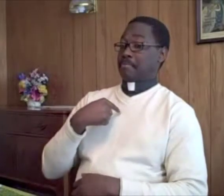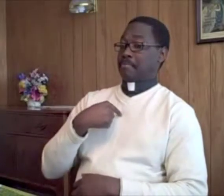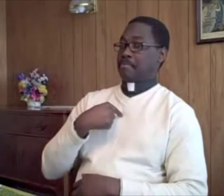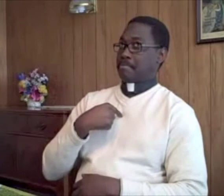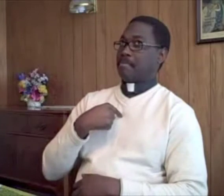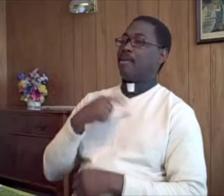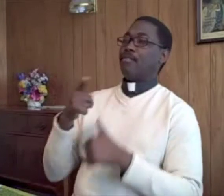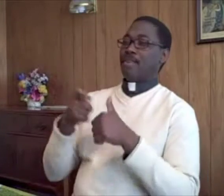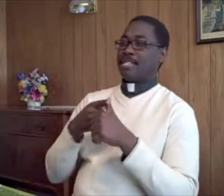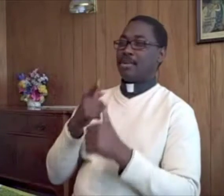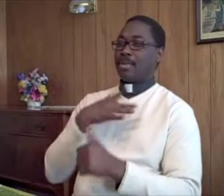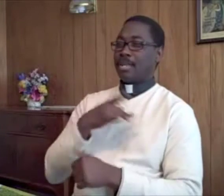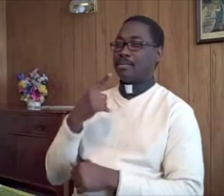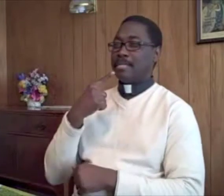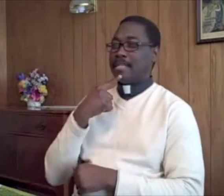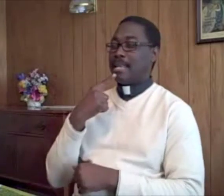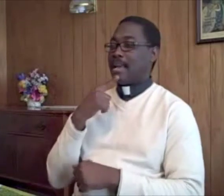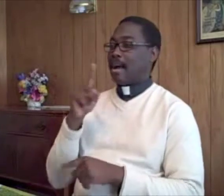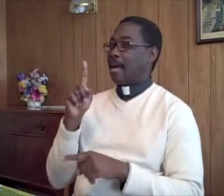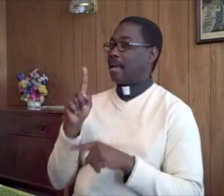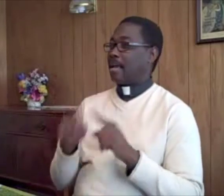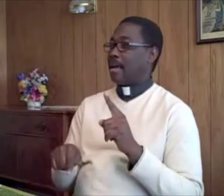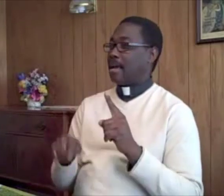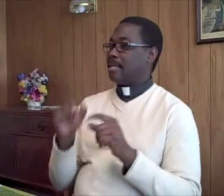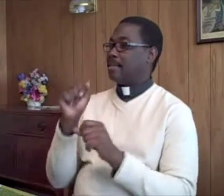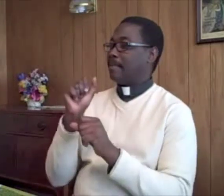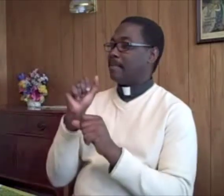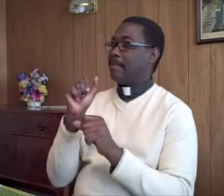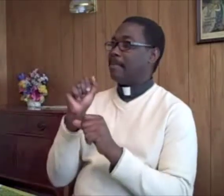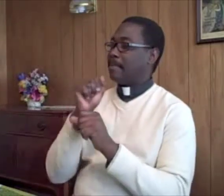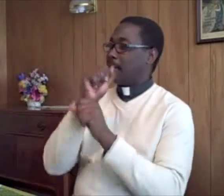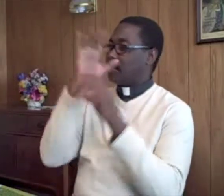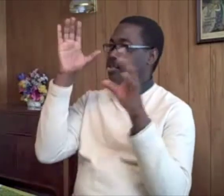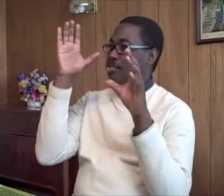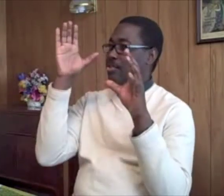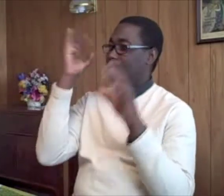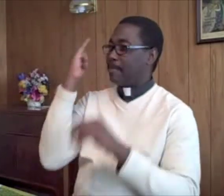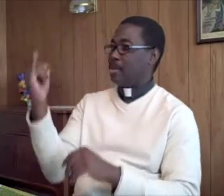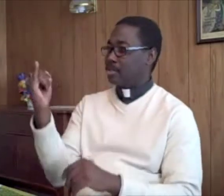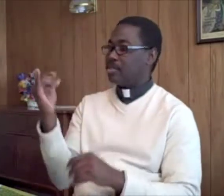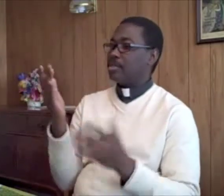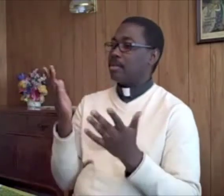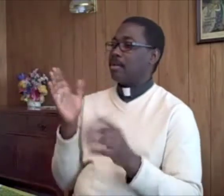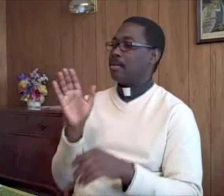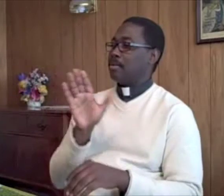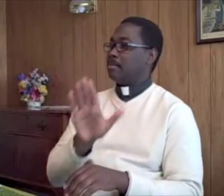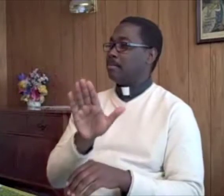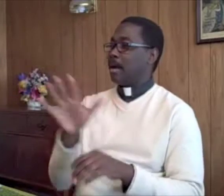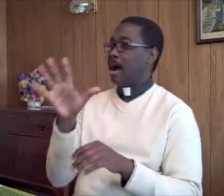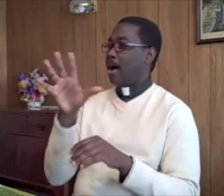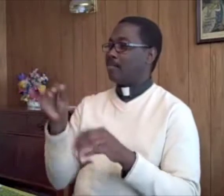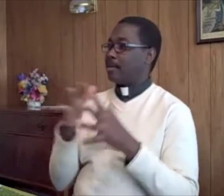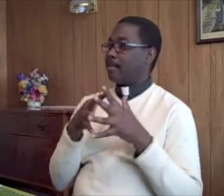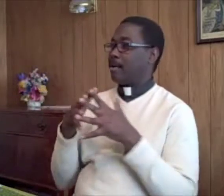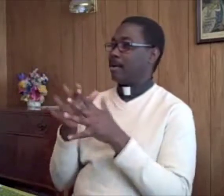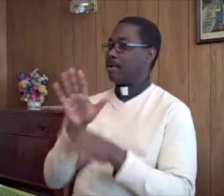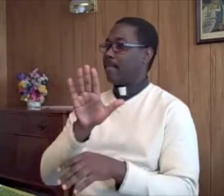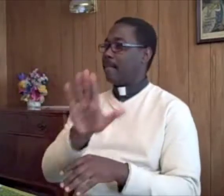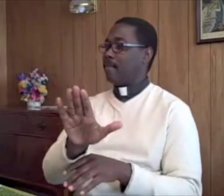Well, first I think I need to say that I can't fathom or even imagine what African Americans are